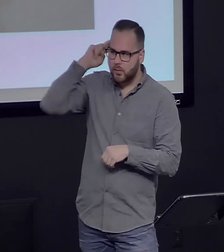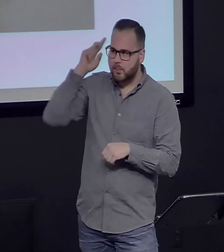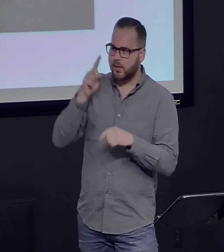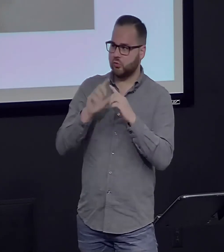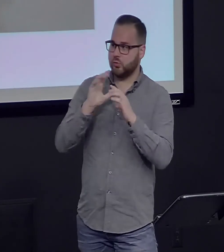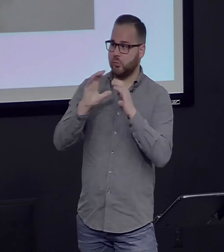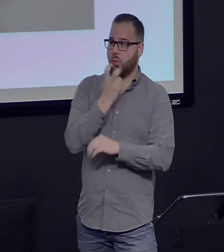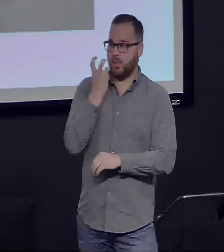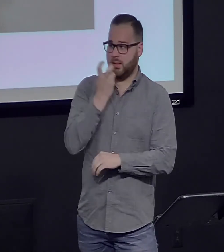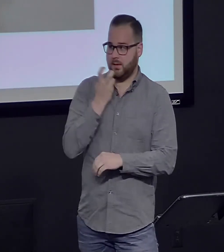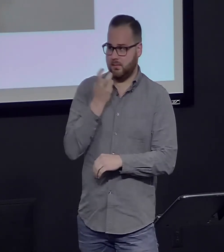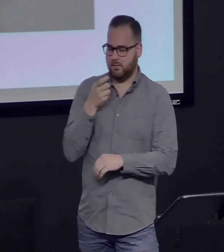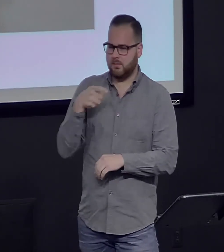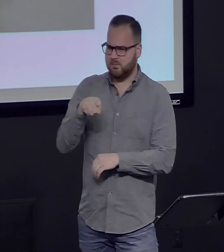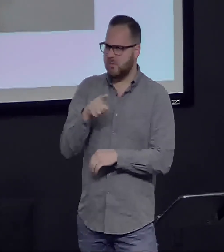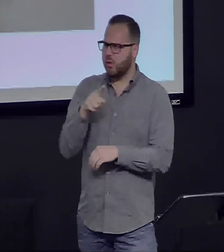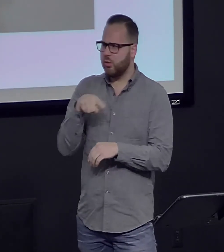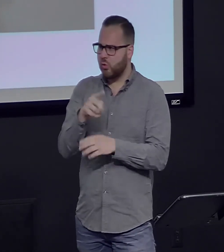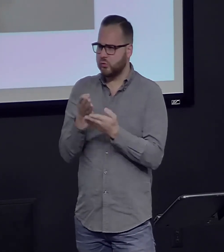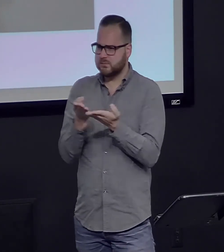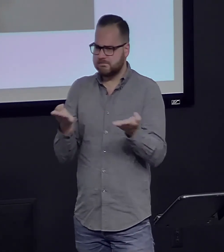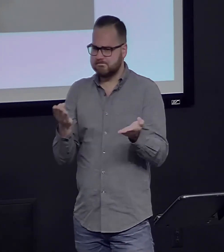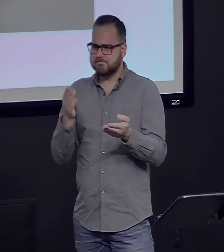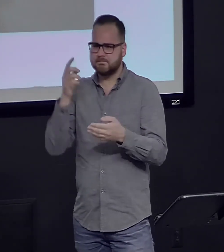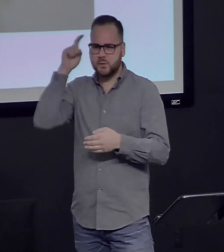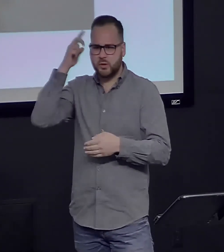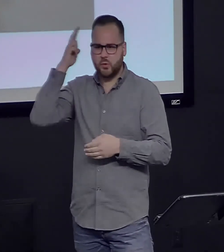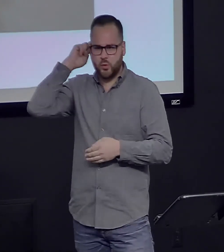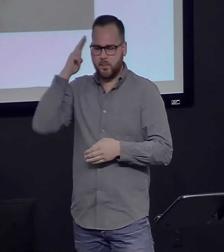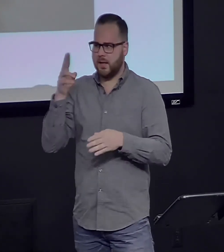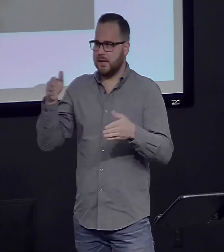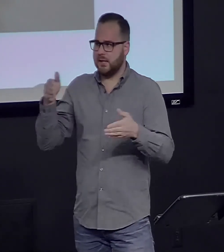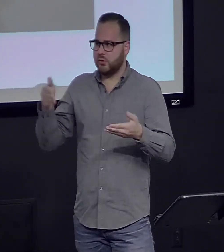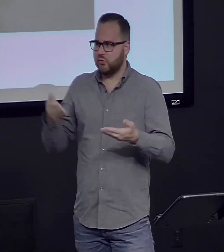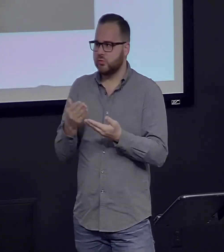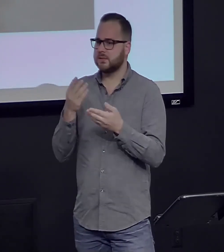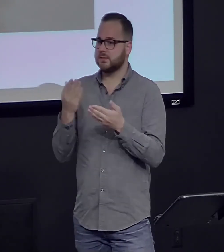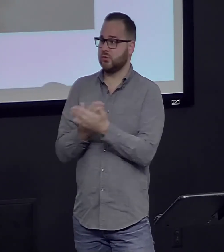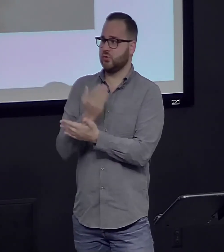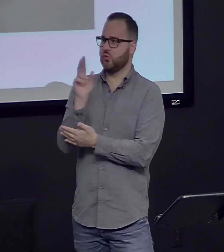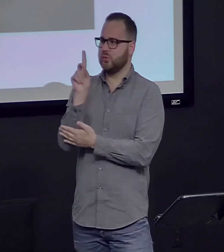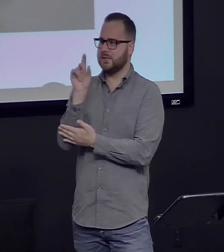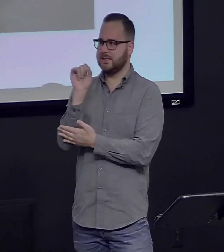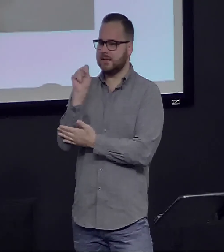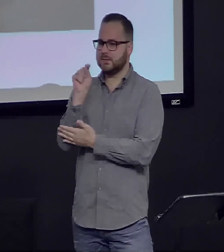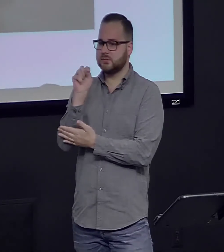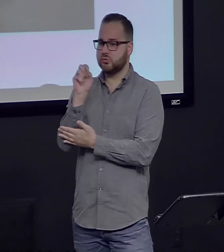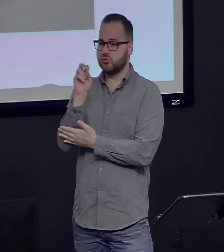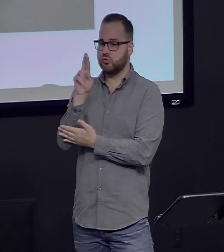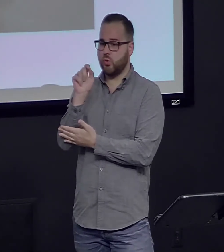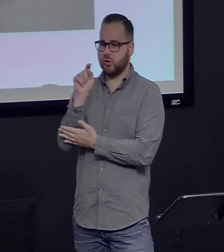they use hearing aids, cochlear implants to communicate orally, and those devices